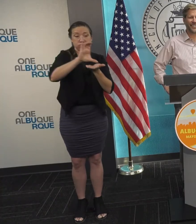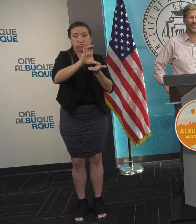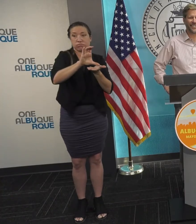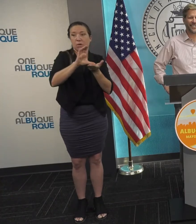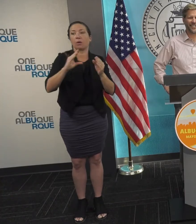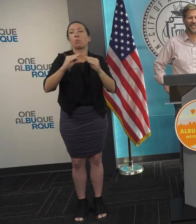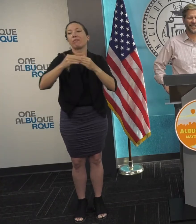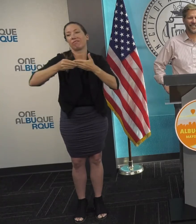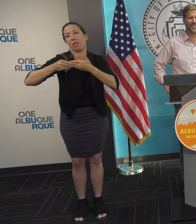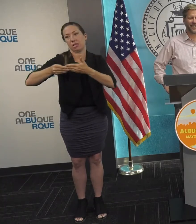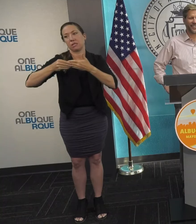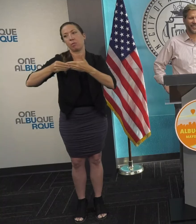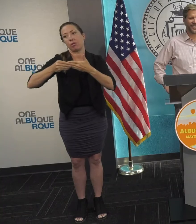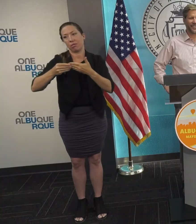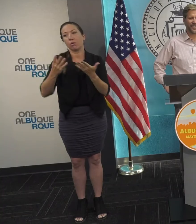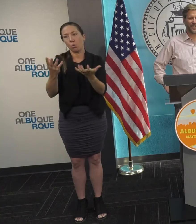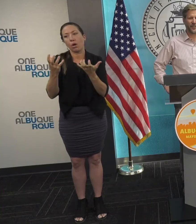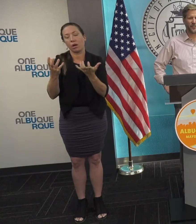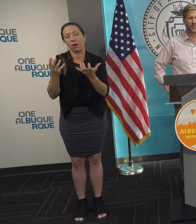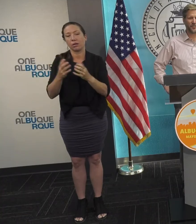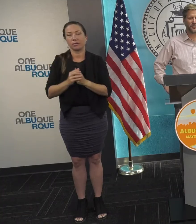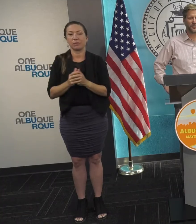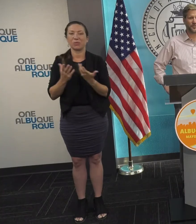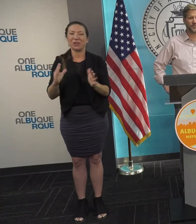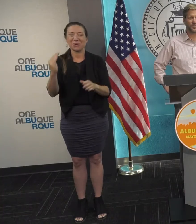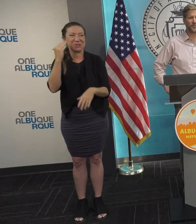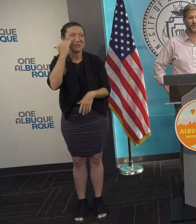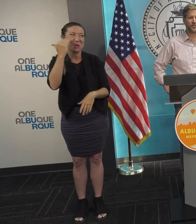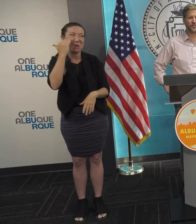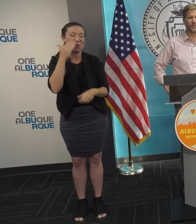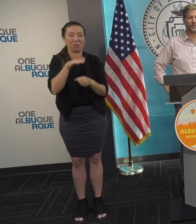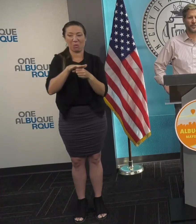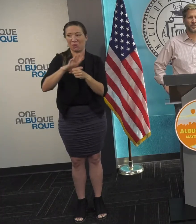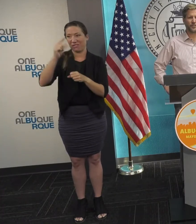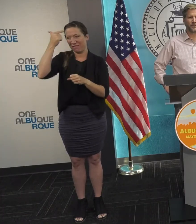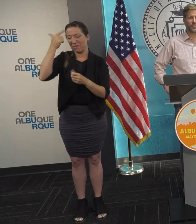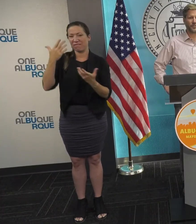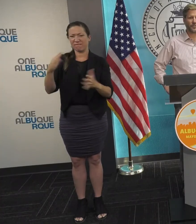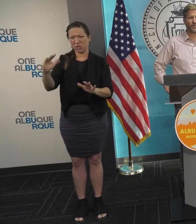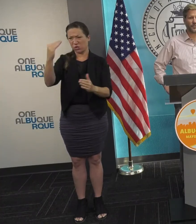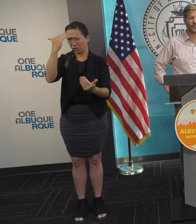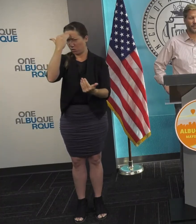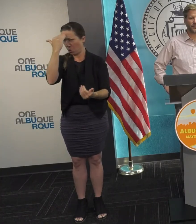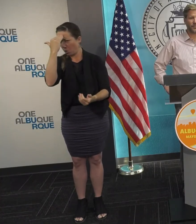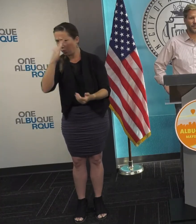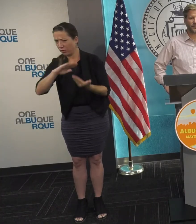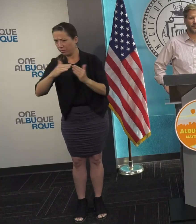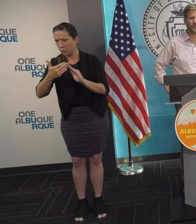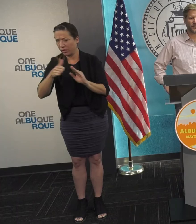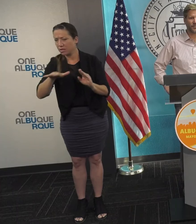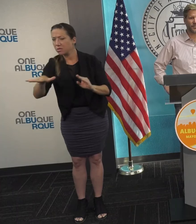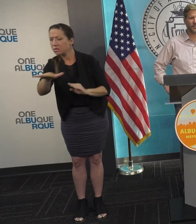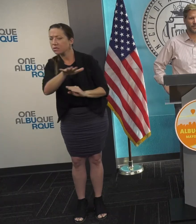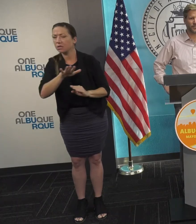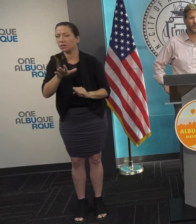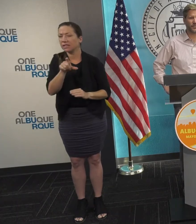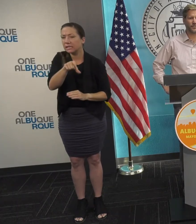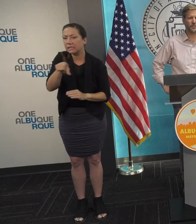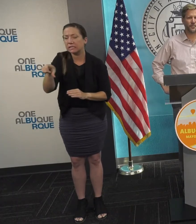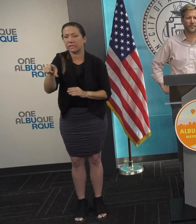that local governments, they are the ones who know their communities best. They know far better